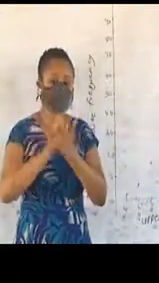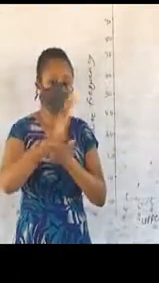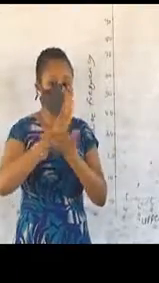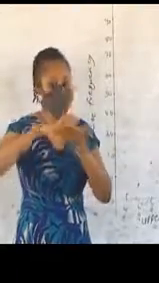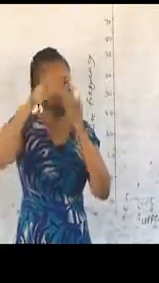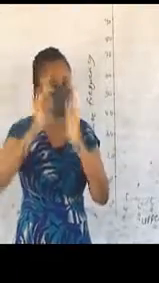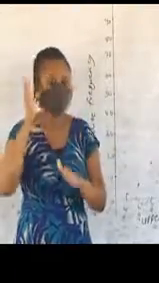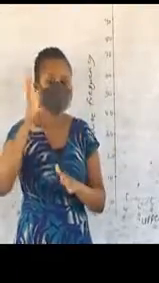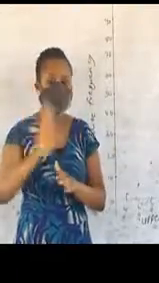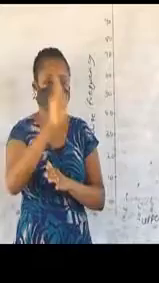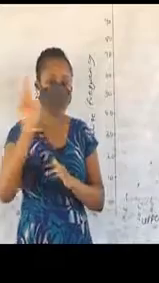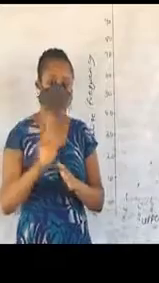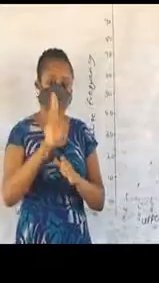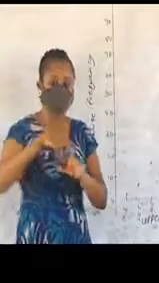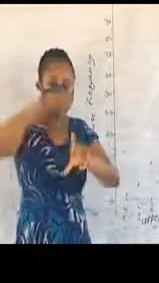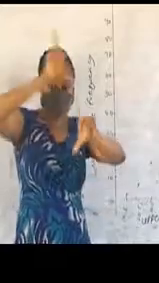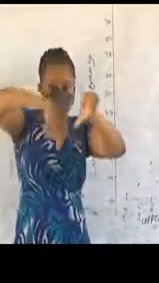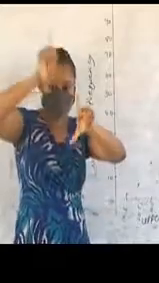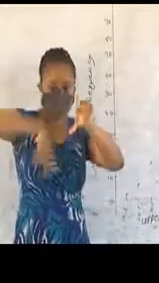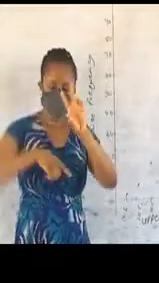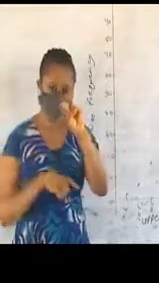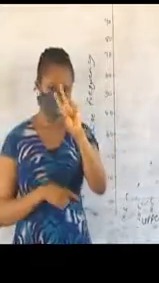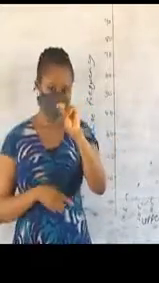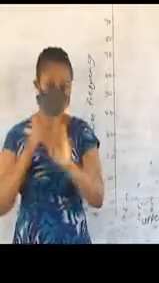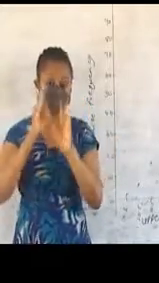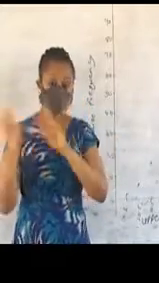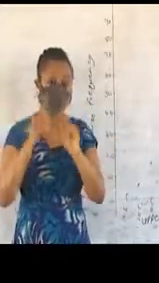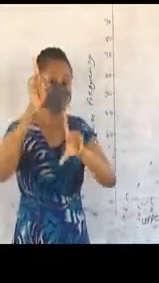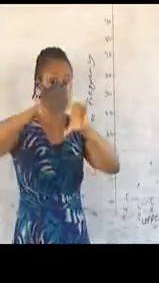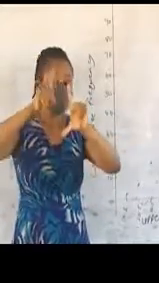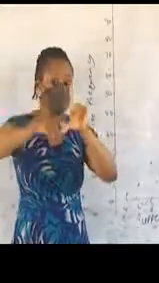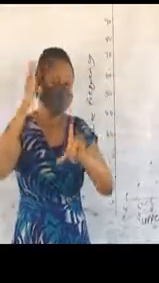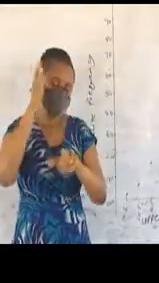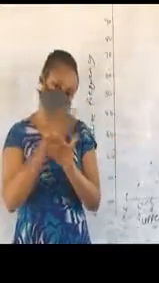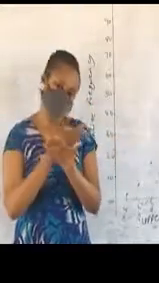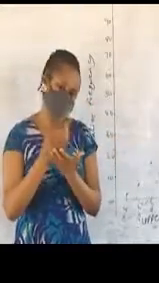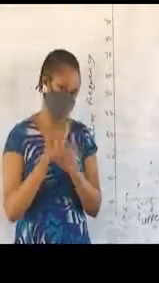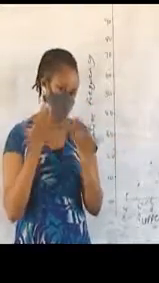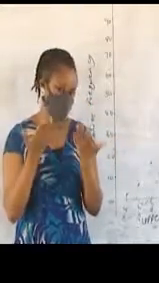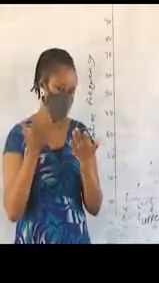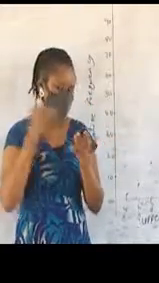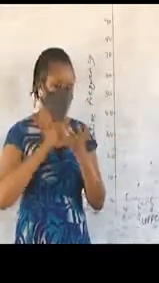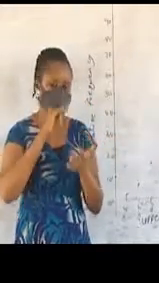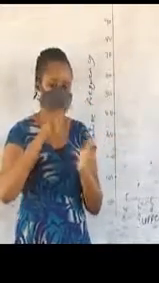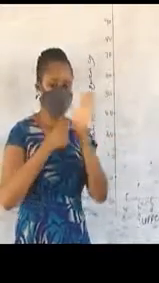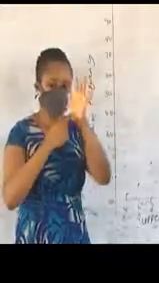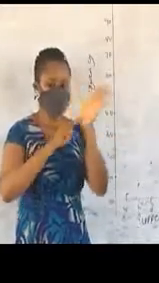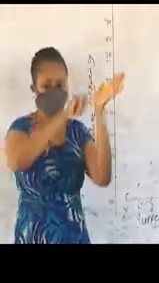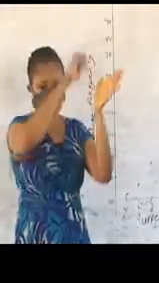ruler to join the point. And if you do that, you will not get a perfect curve. It will not give you